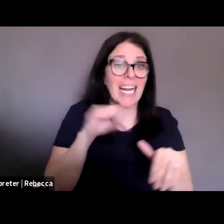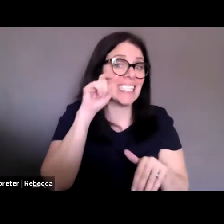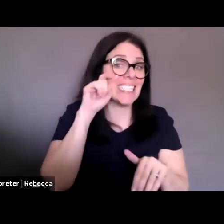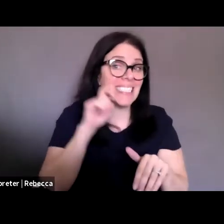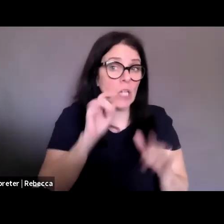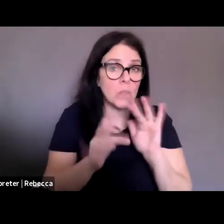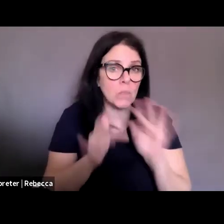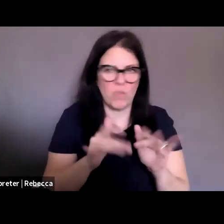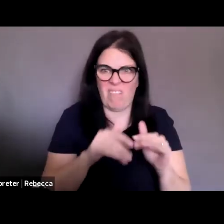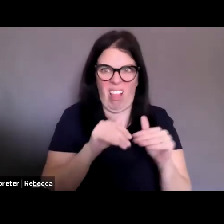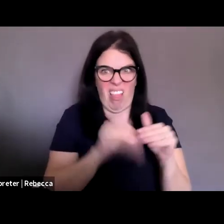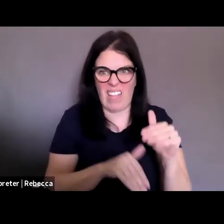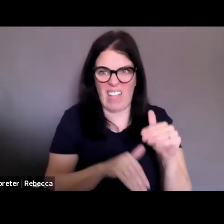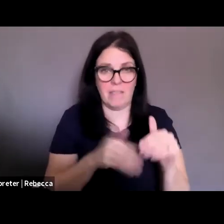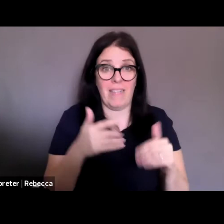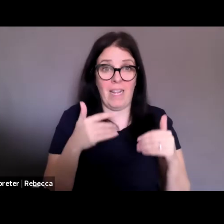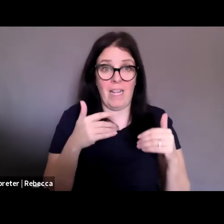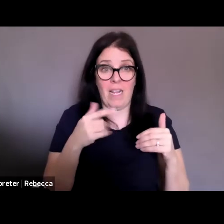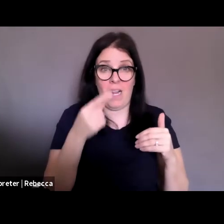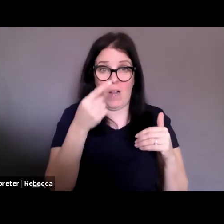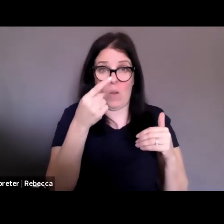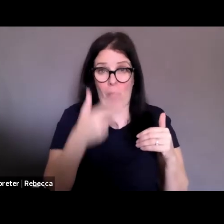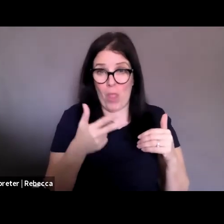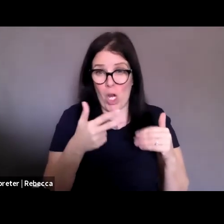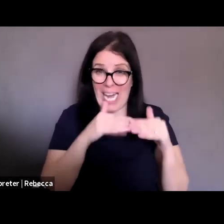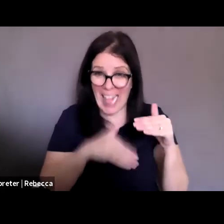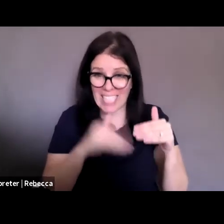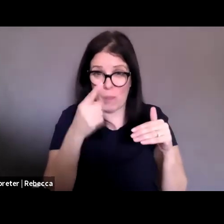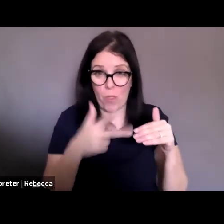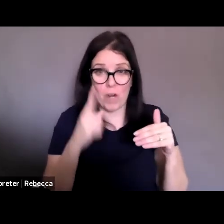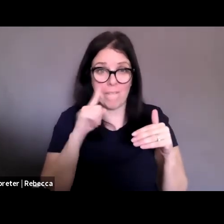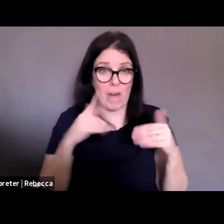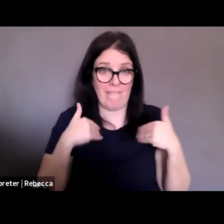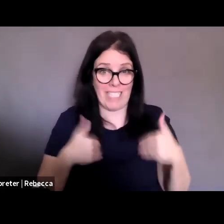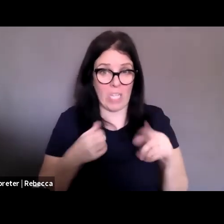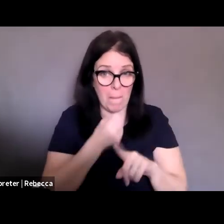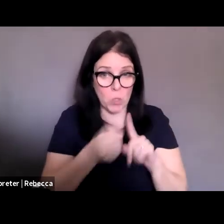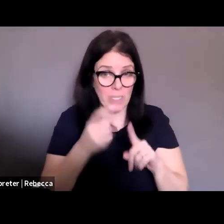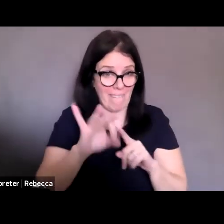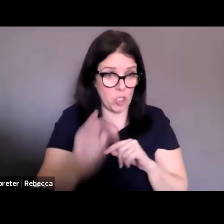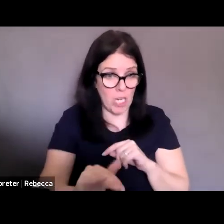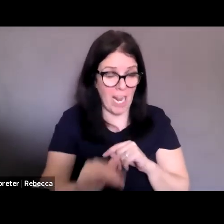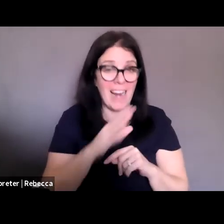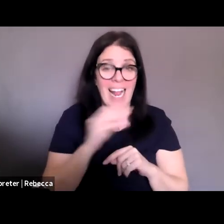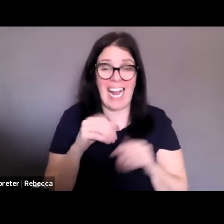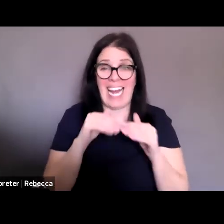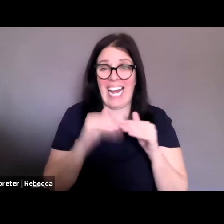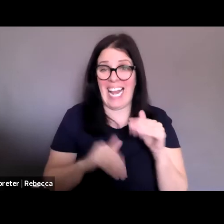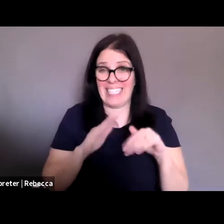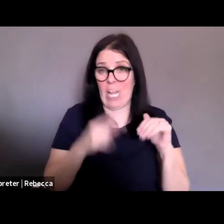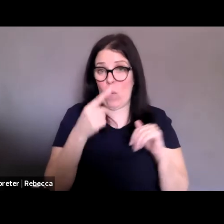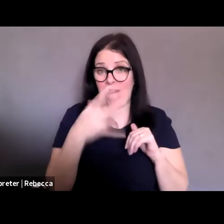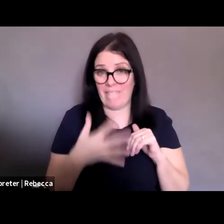rarely, less than a third for physical, less than a fifth for sexual abuse. So very skeptical courts to begin